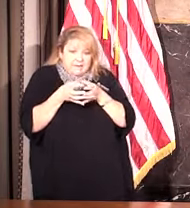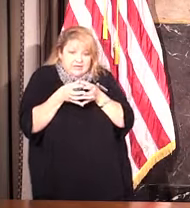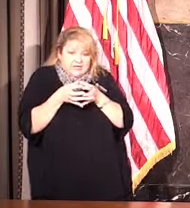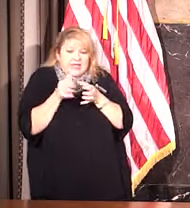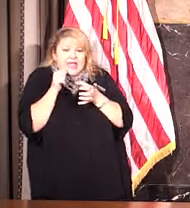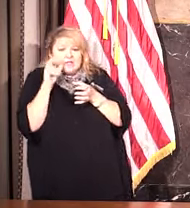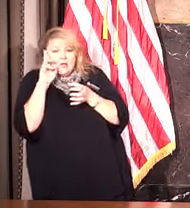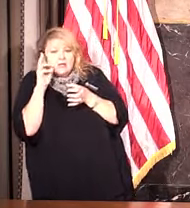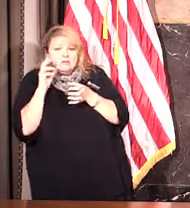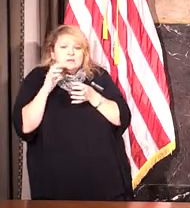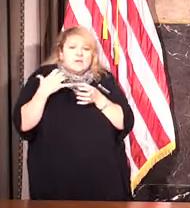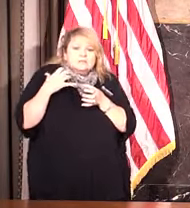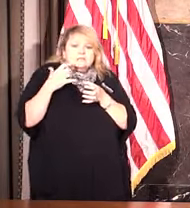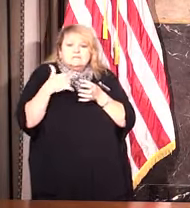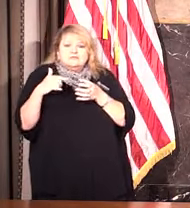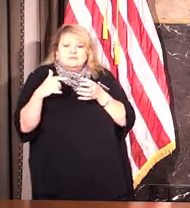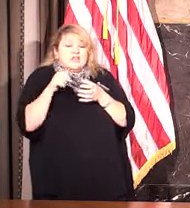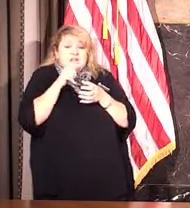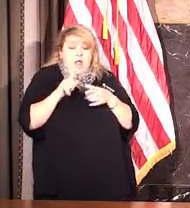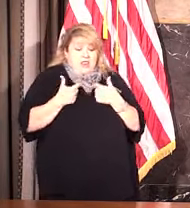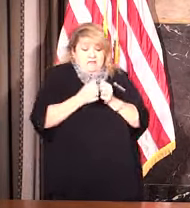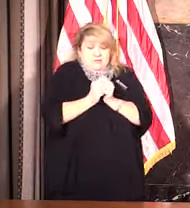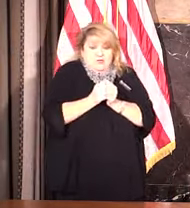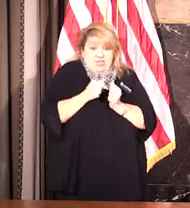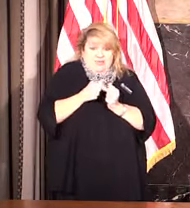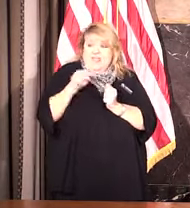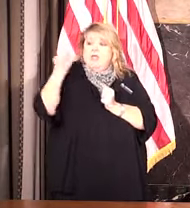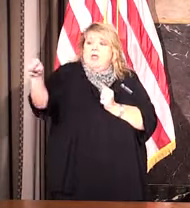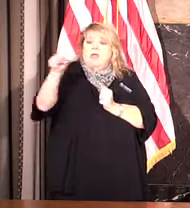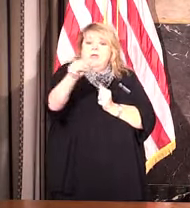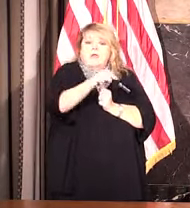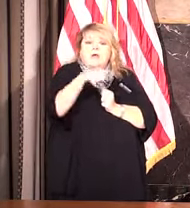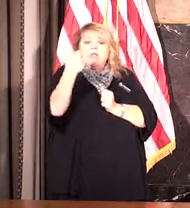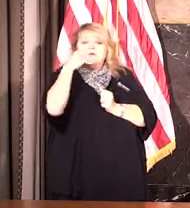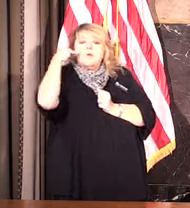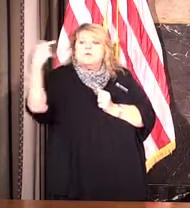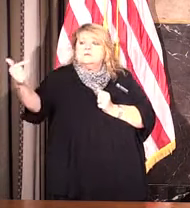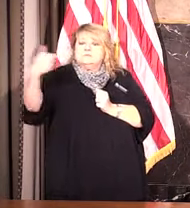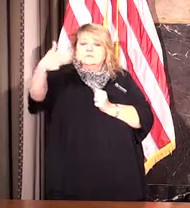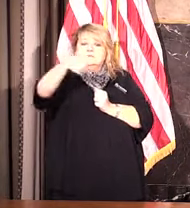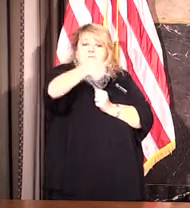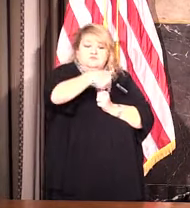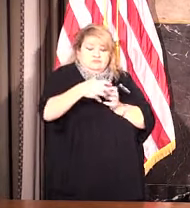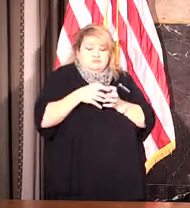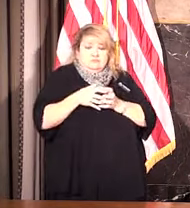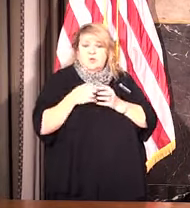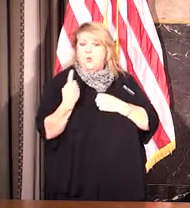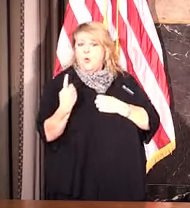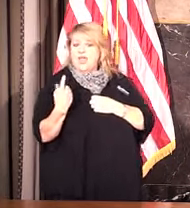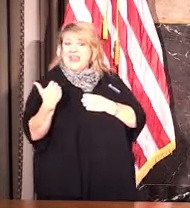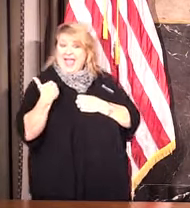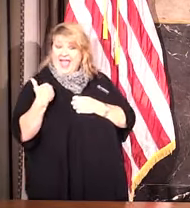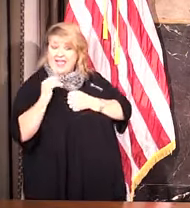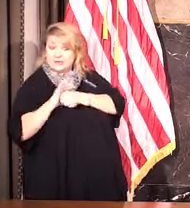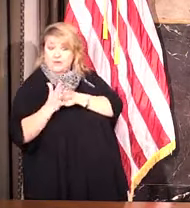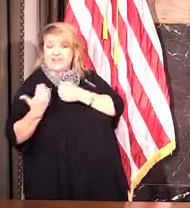family, but they didn't come from one household. One of the family members had COVID, but nobody knew